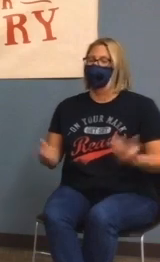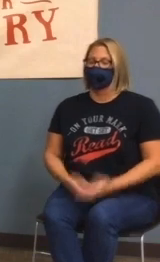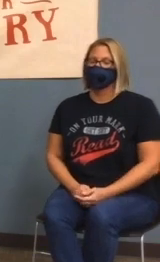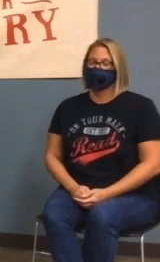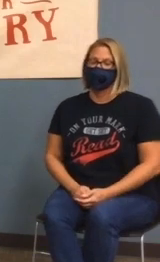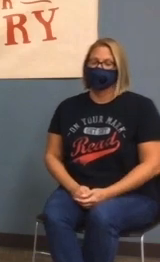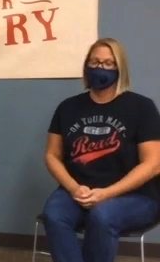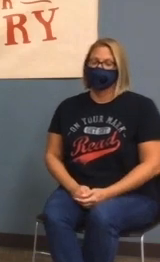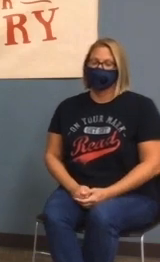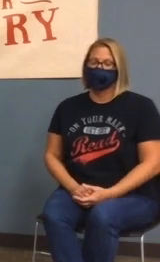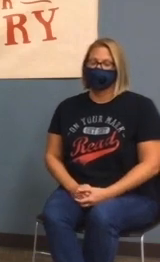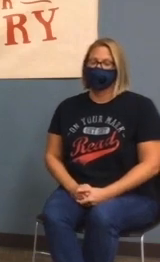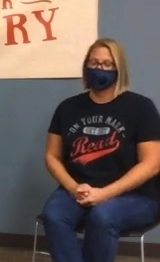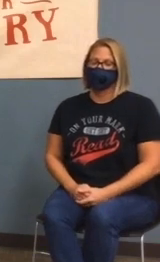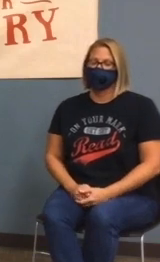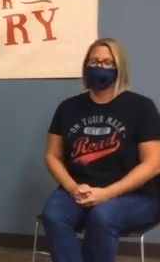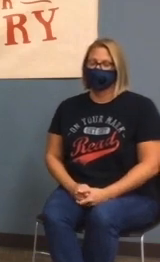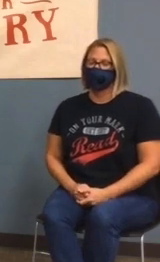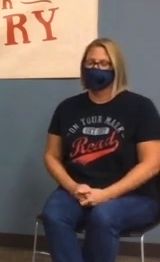new books.